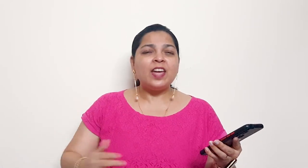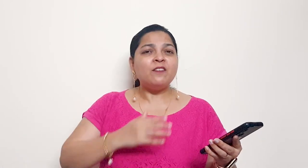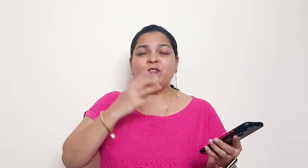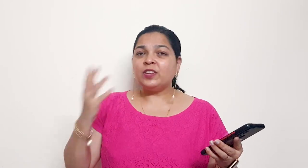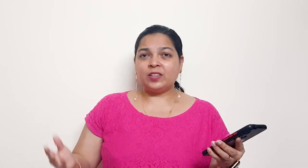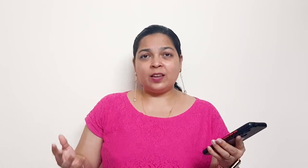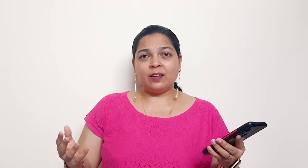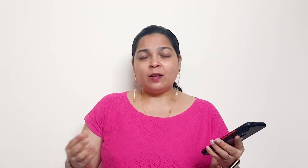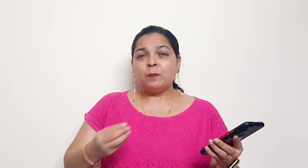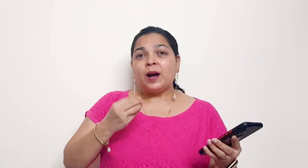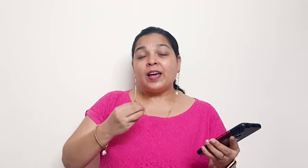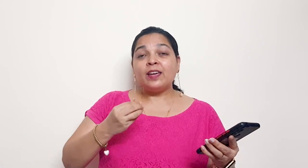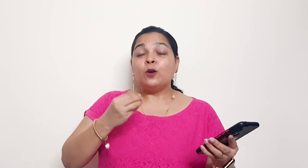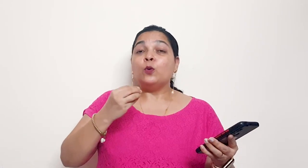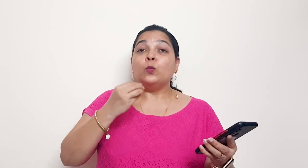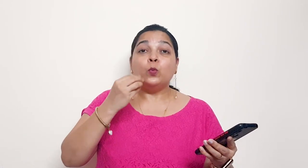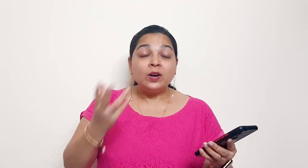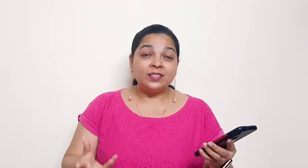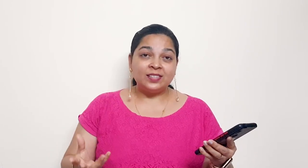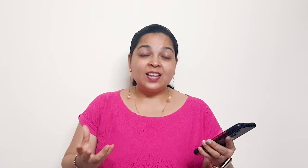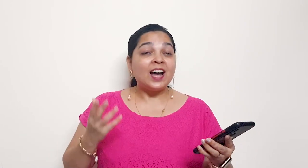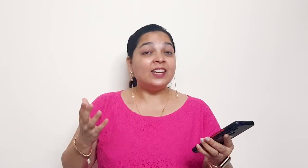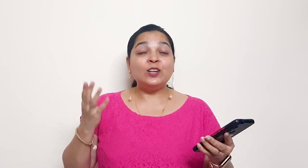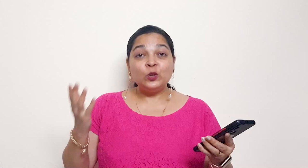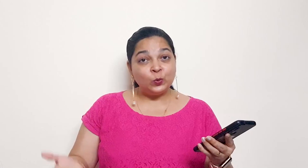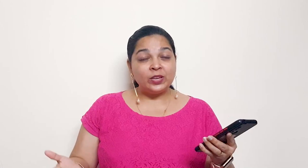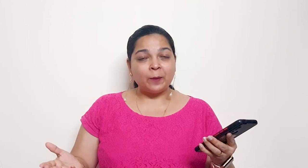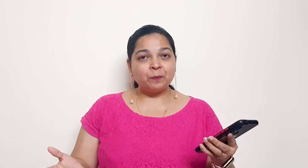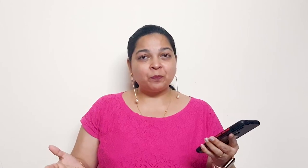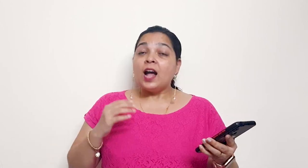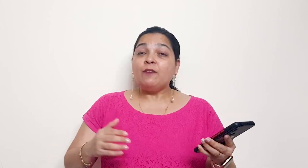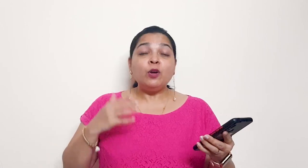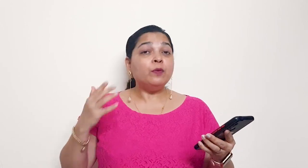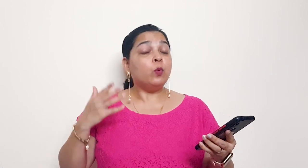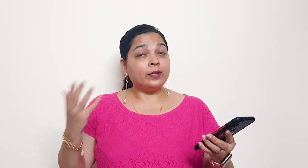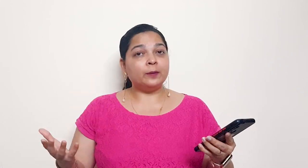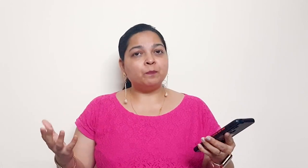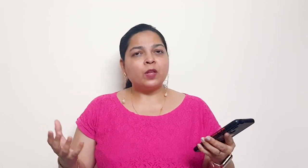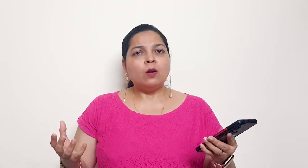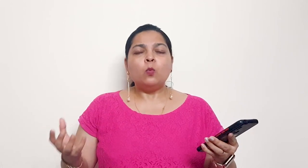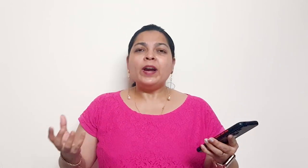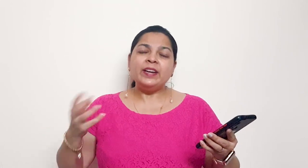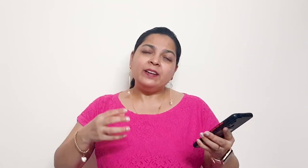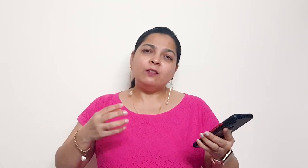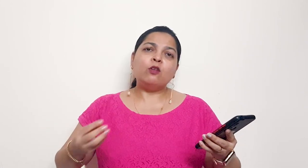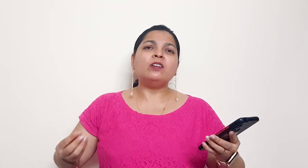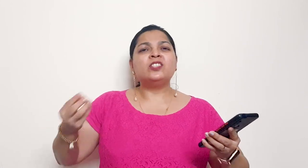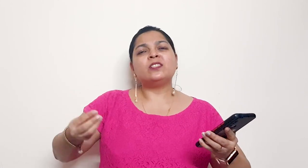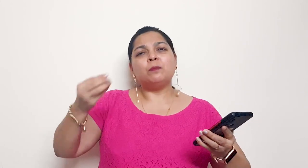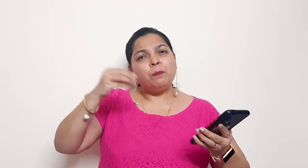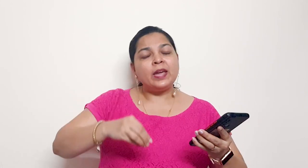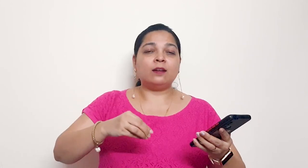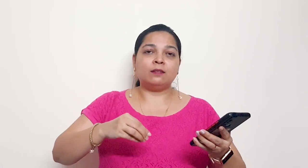created everything by words. Hallelujah. Have you ever wondered, why didn't